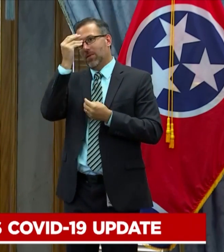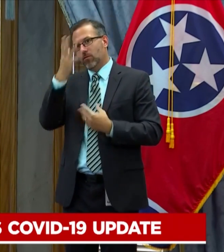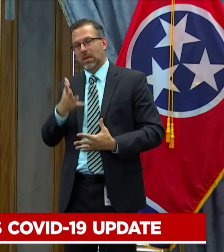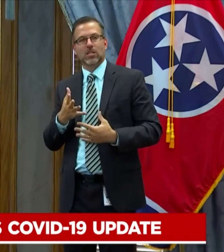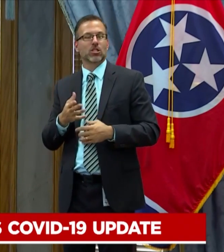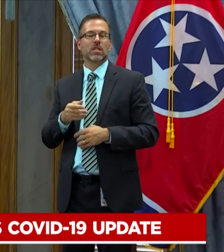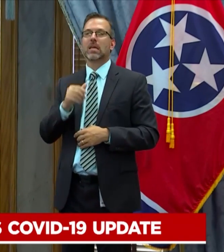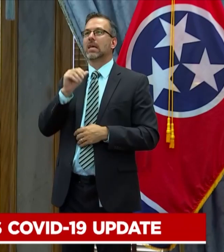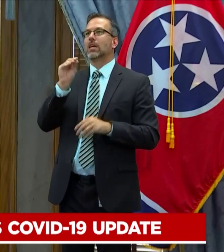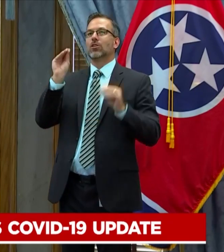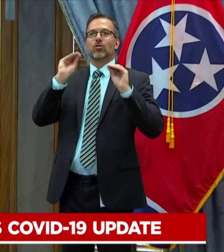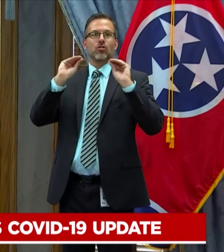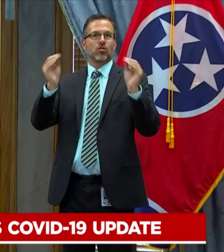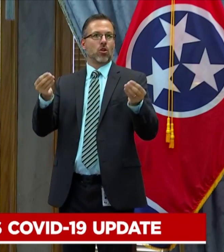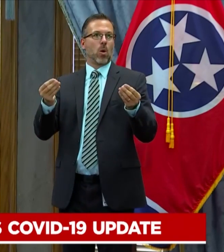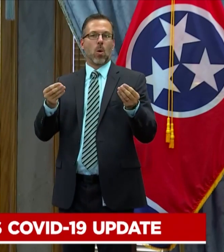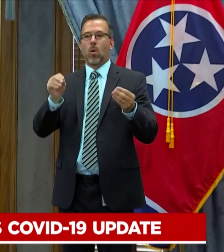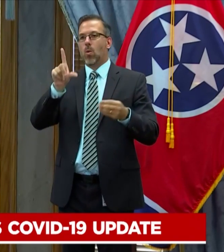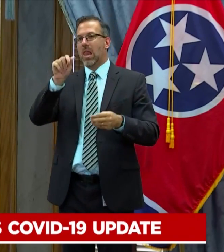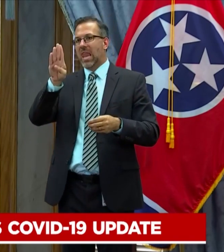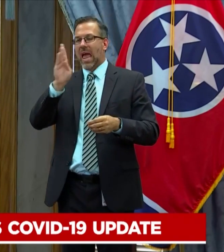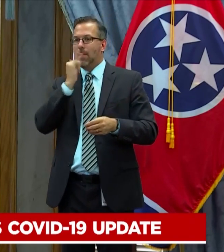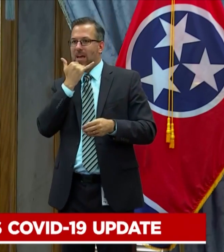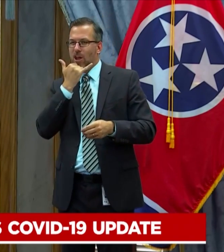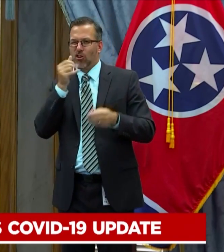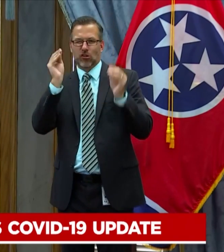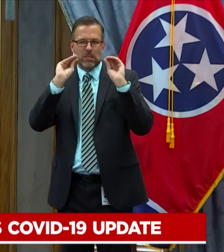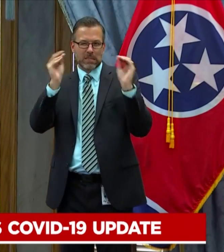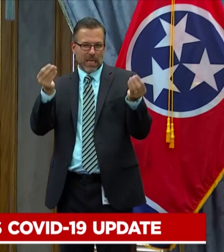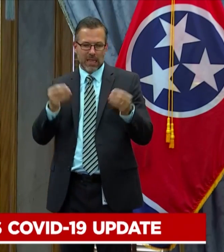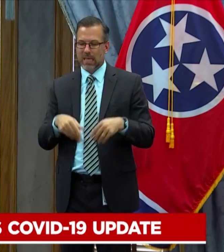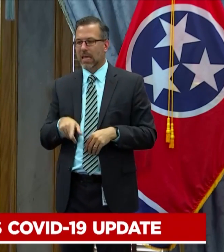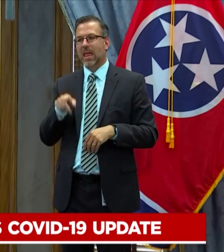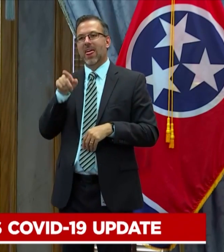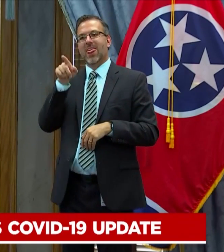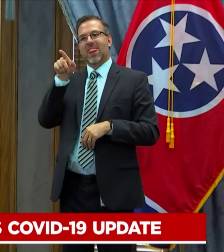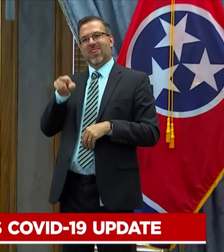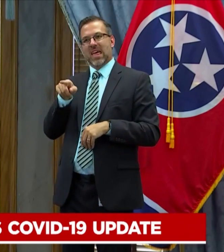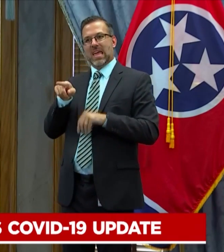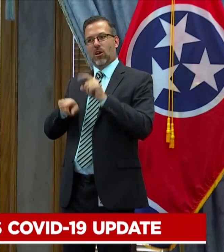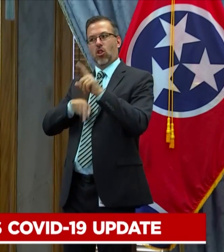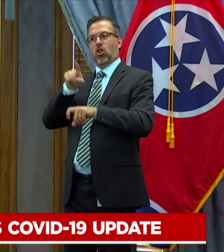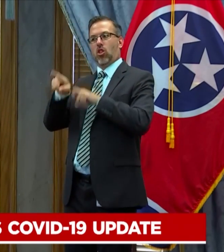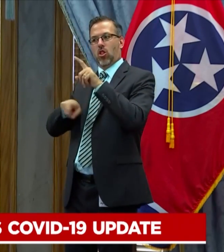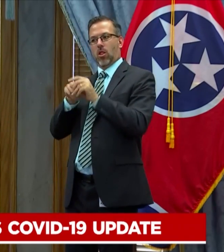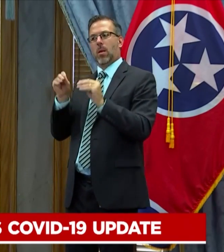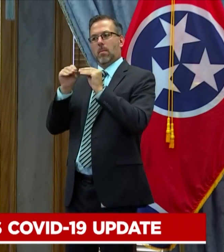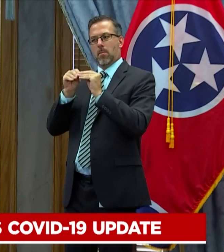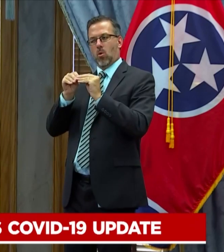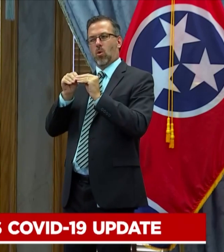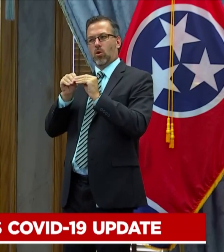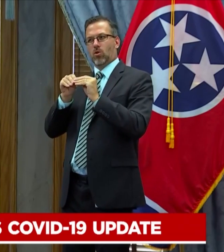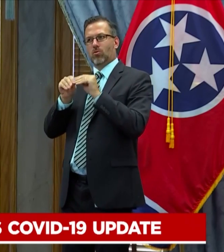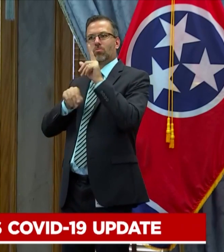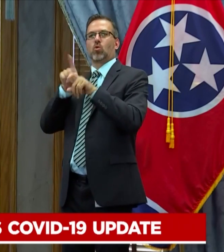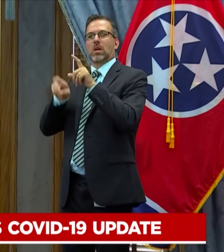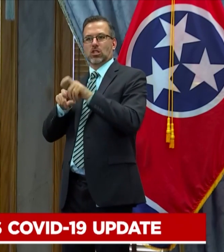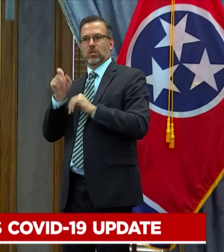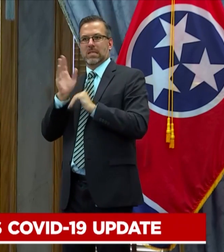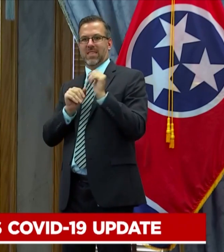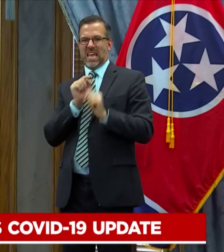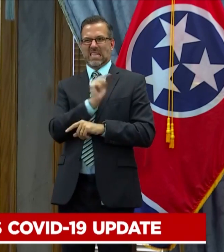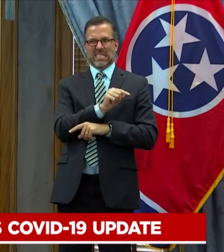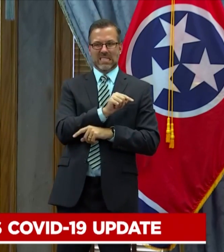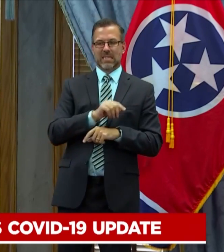is within 6 feet of someone with COVID-19 for more than 10 minutes or more will have to quarantine for 14 days. The state is also